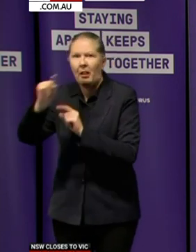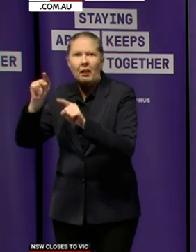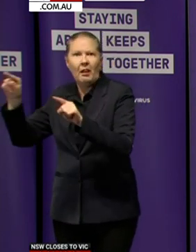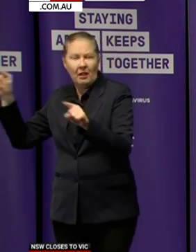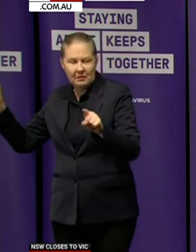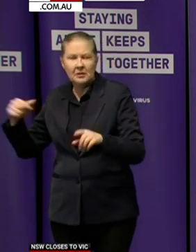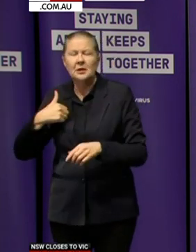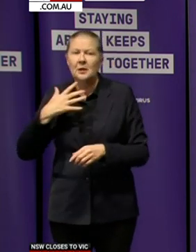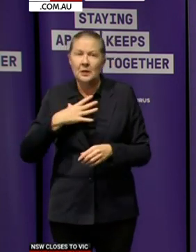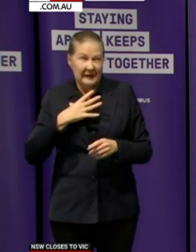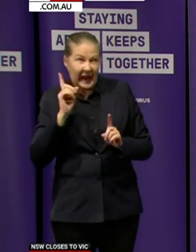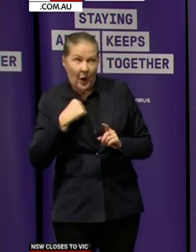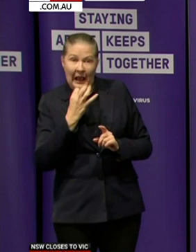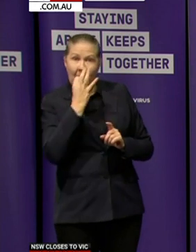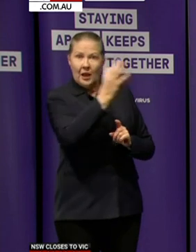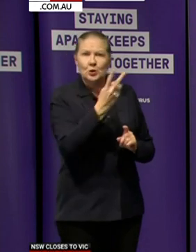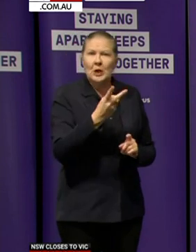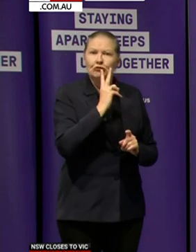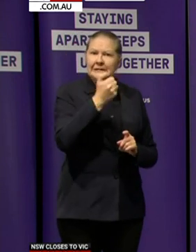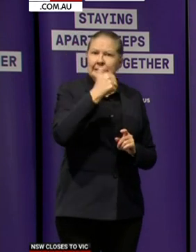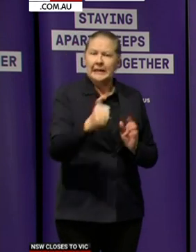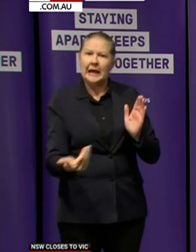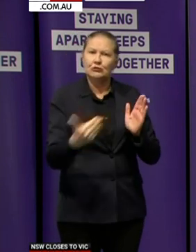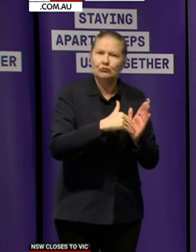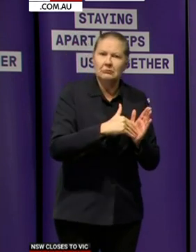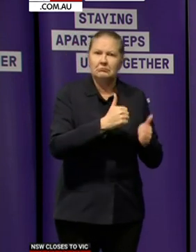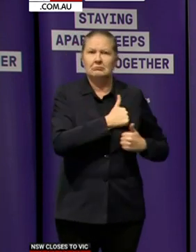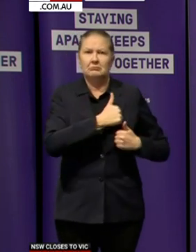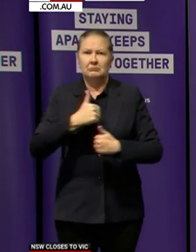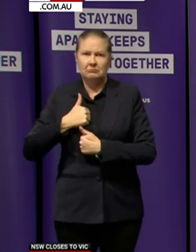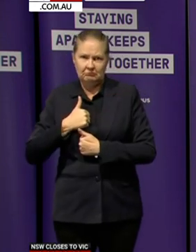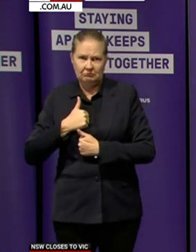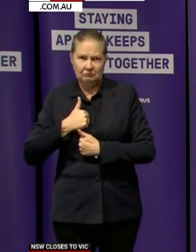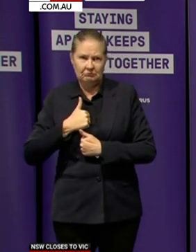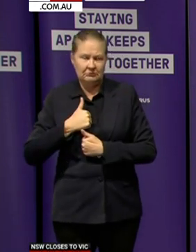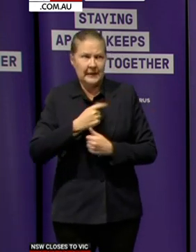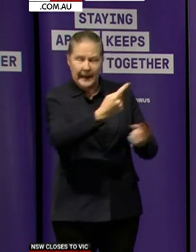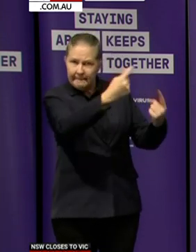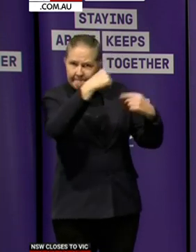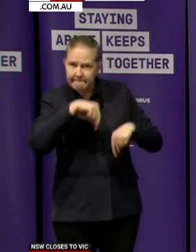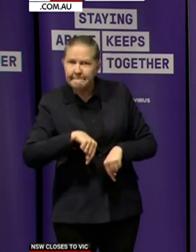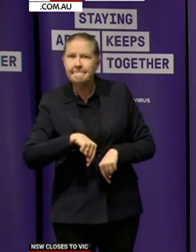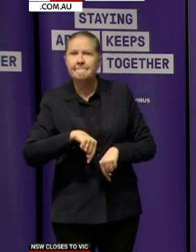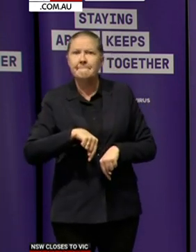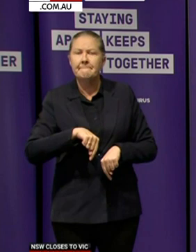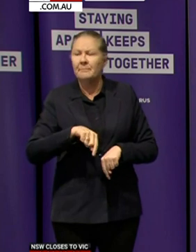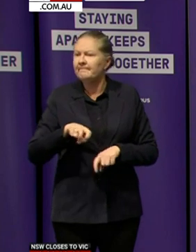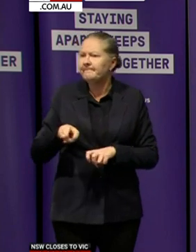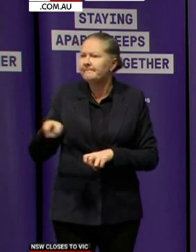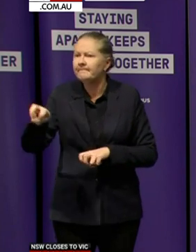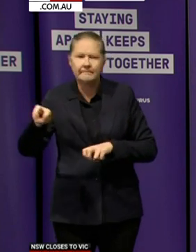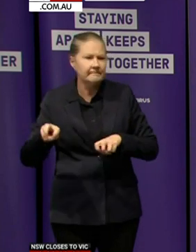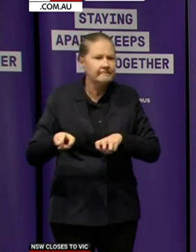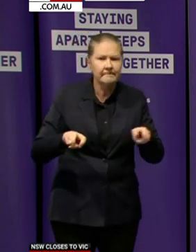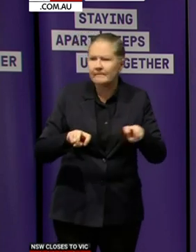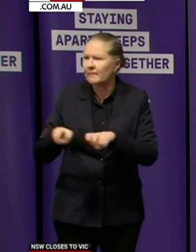further 260 ADF personnel to principally help with on-the-ground